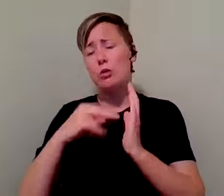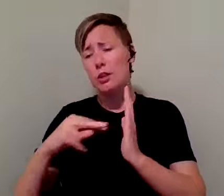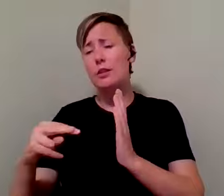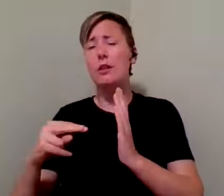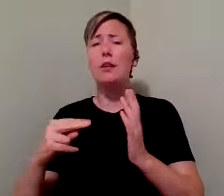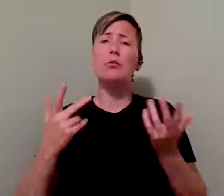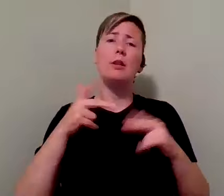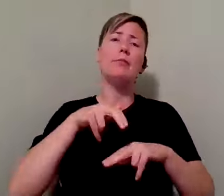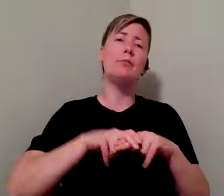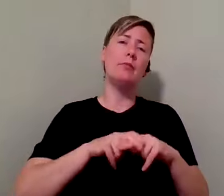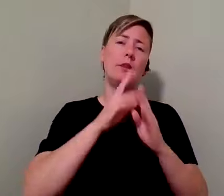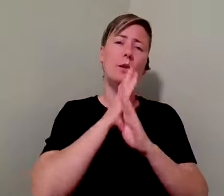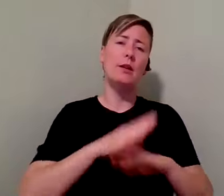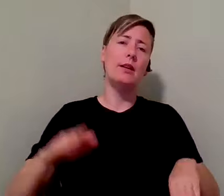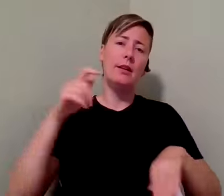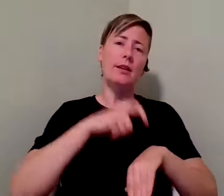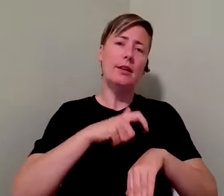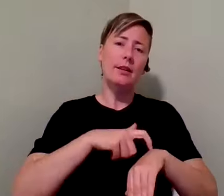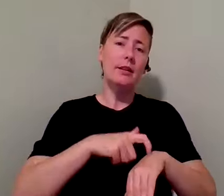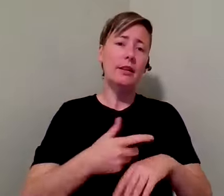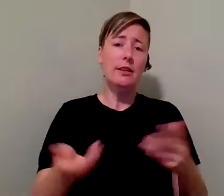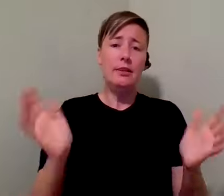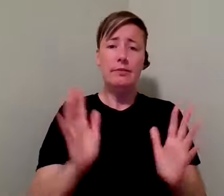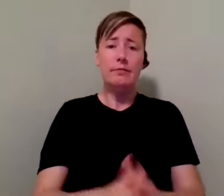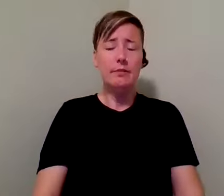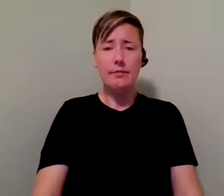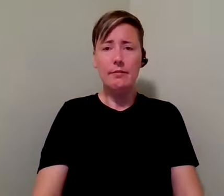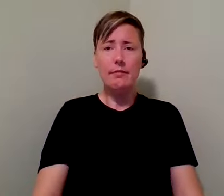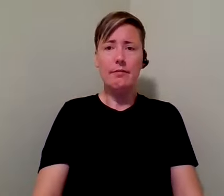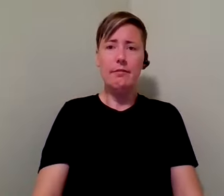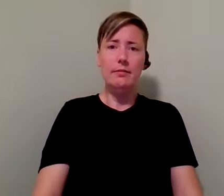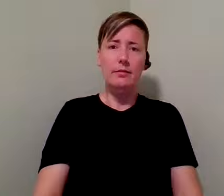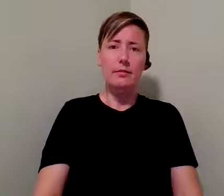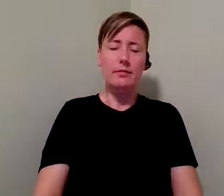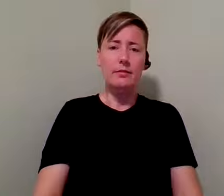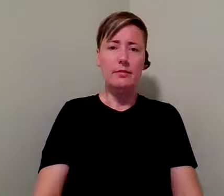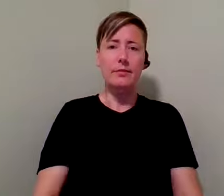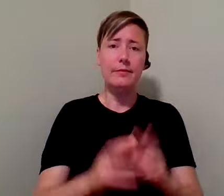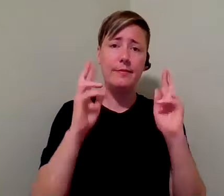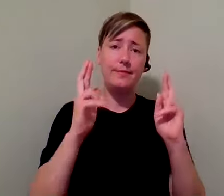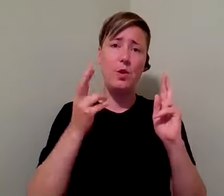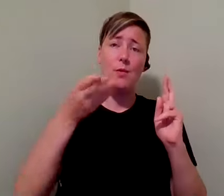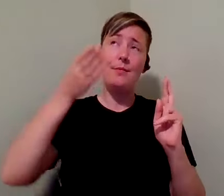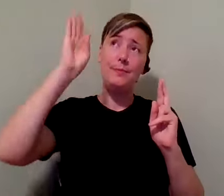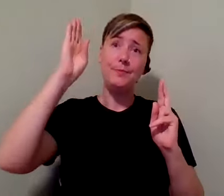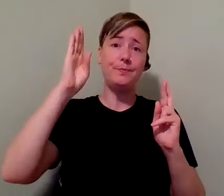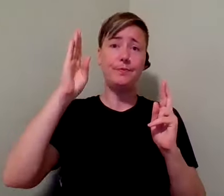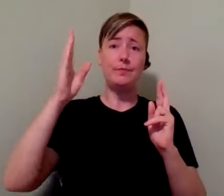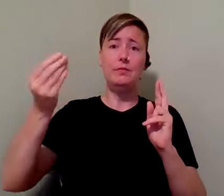time, and that's what I do. So, I hope God gives me work for as long as I